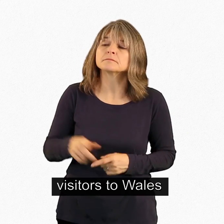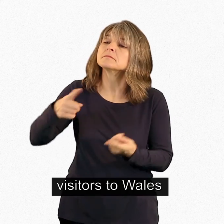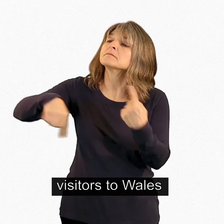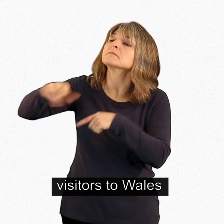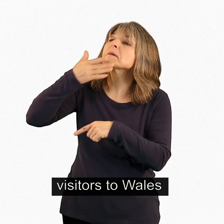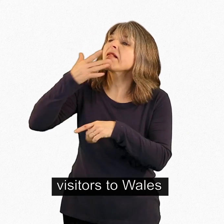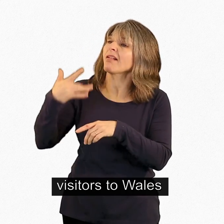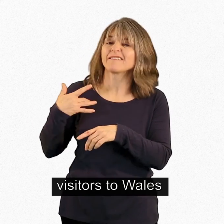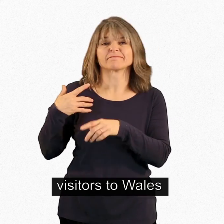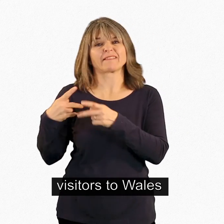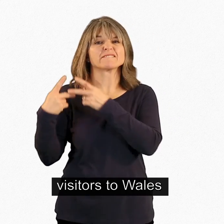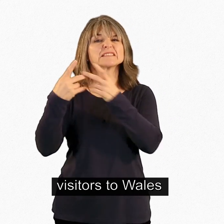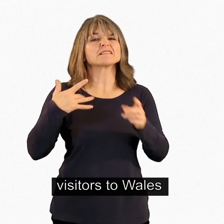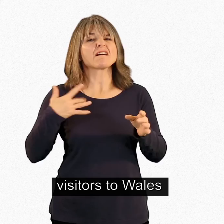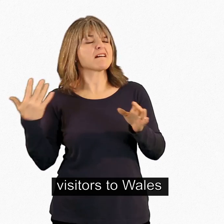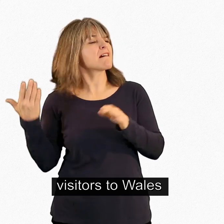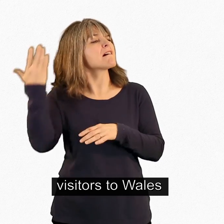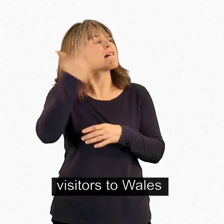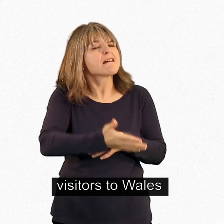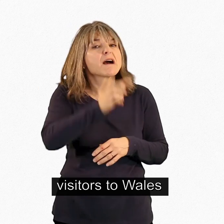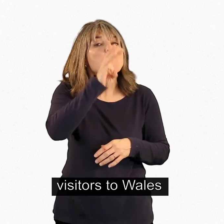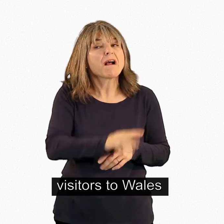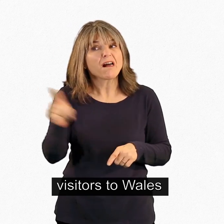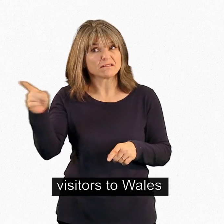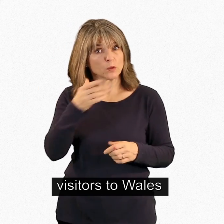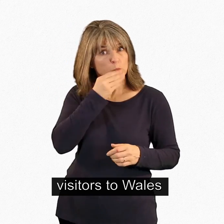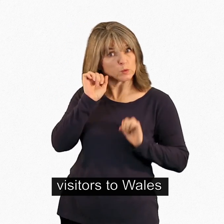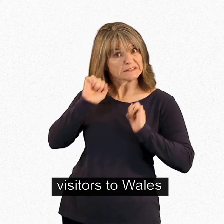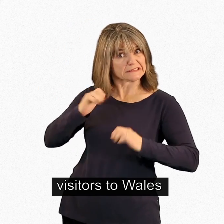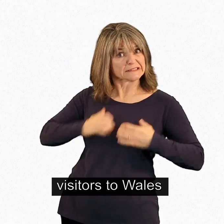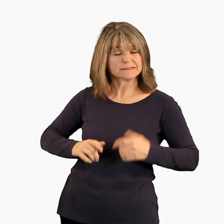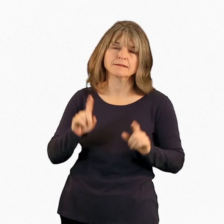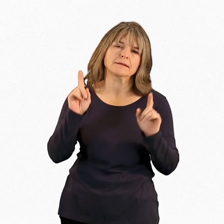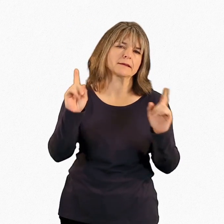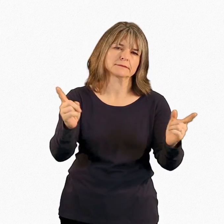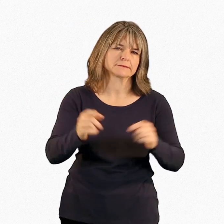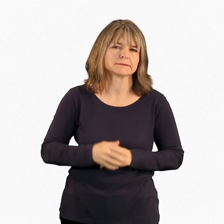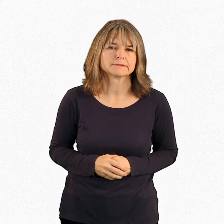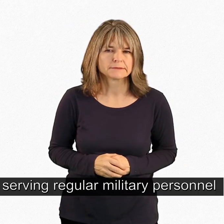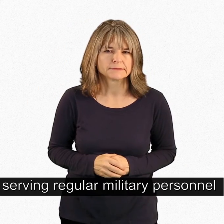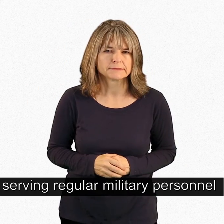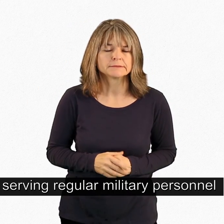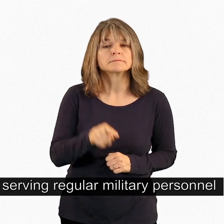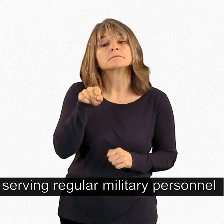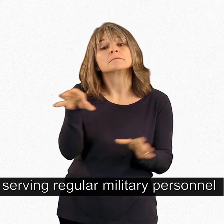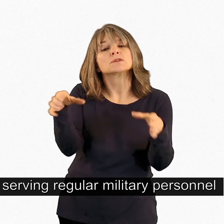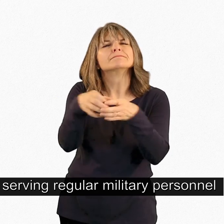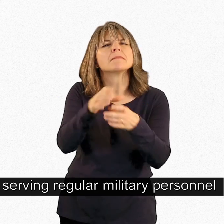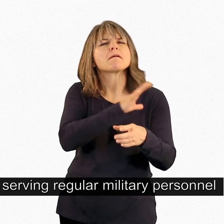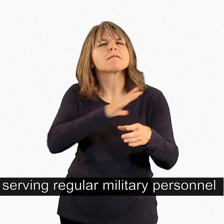Visitors to Wales Visitors Serving regular military